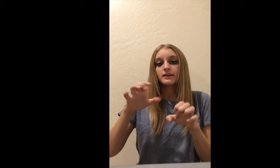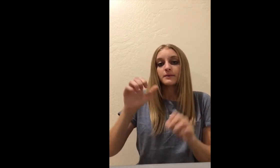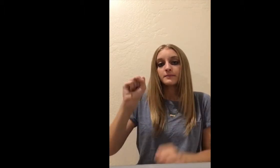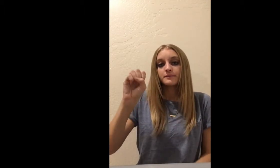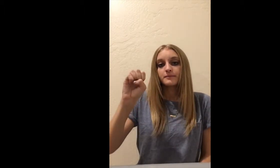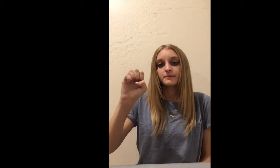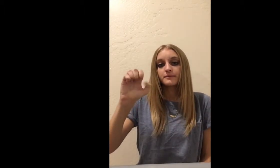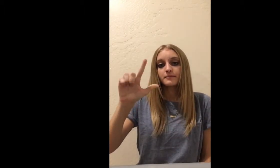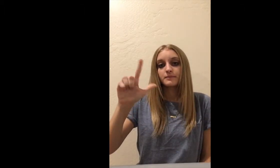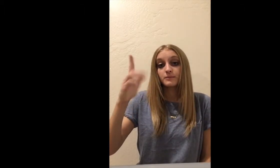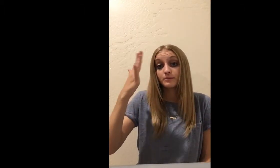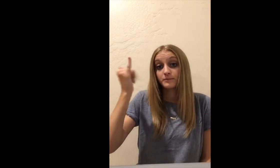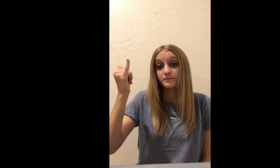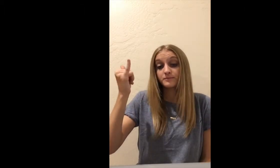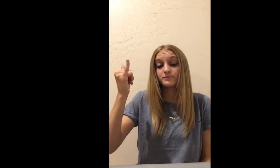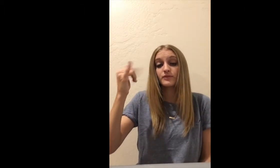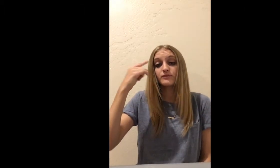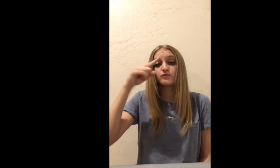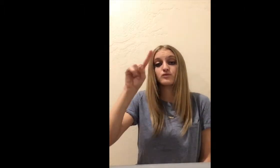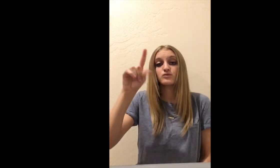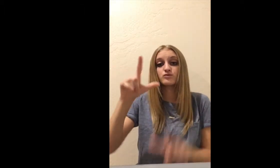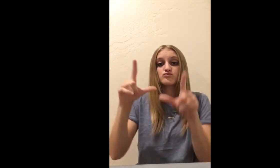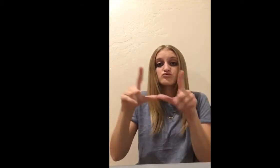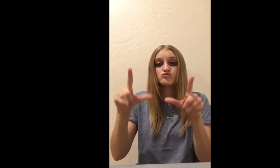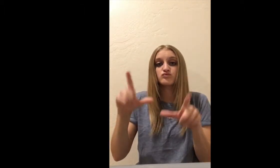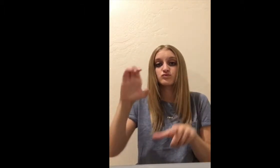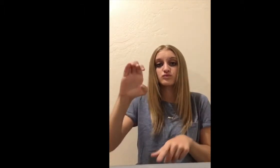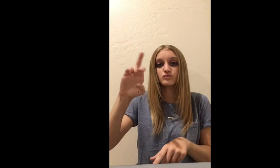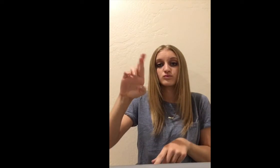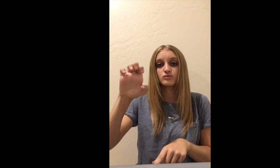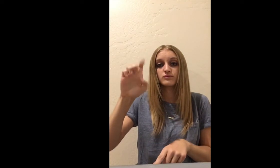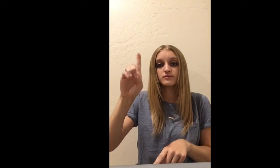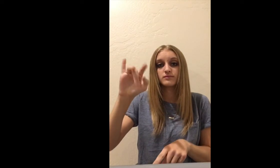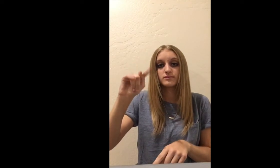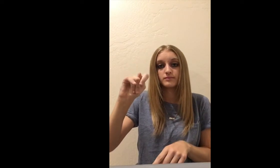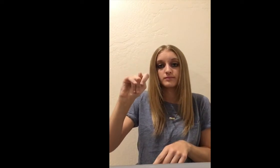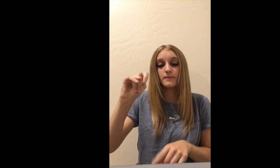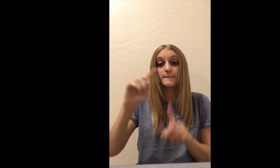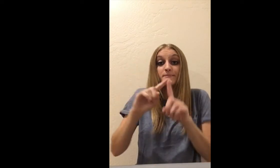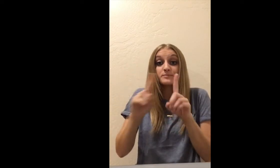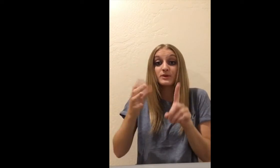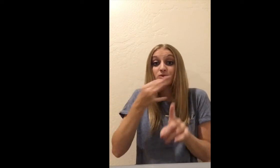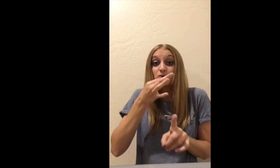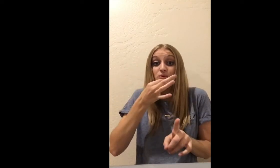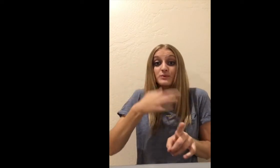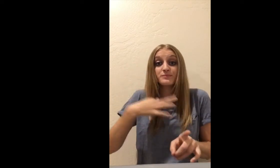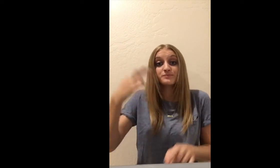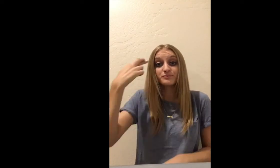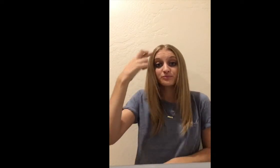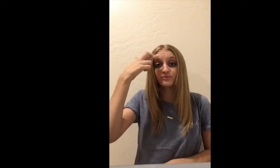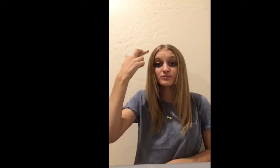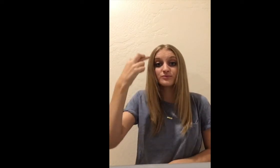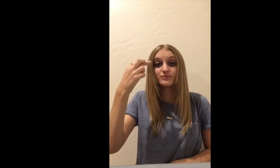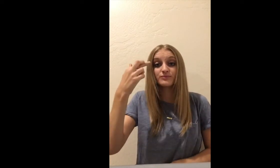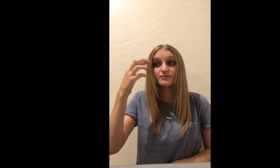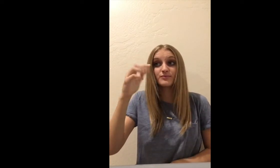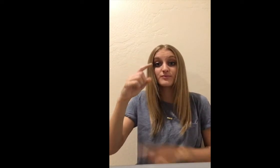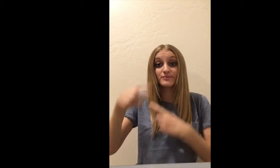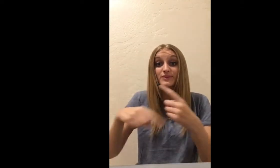I wanted to take ASL just for the language credit at first, but I soon realized